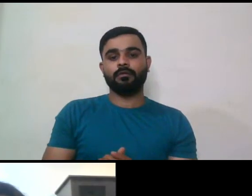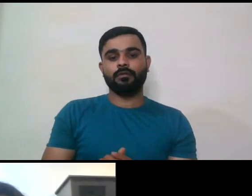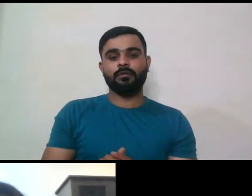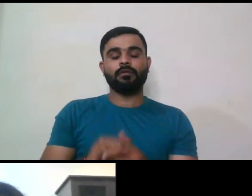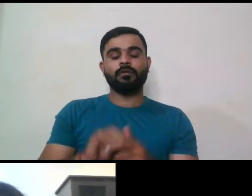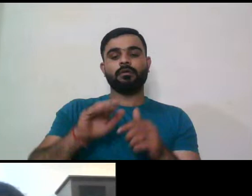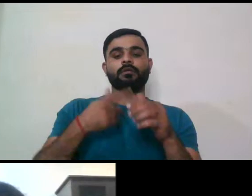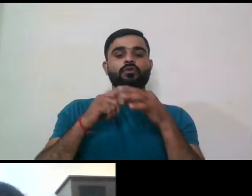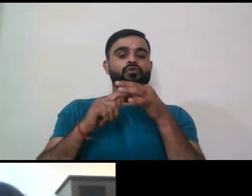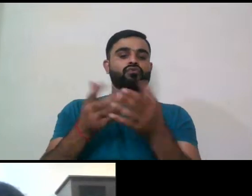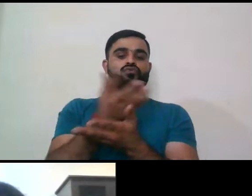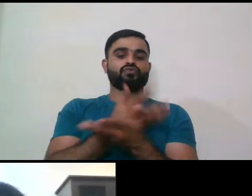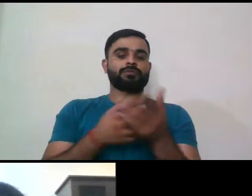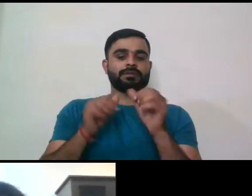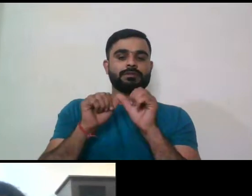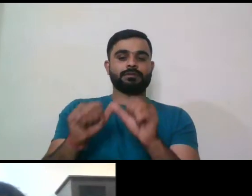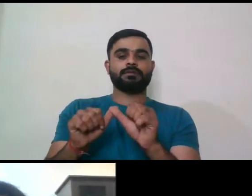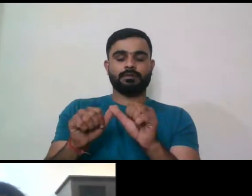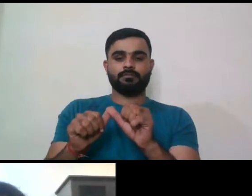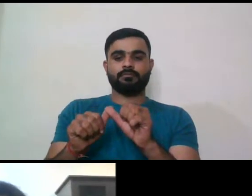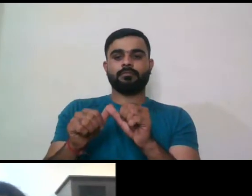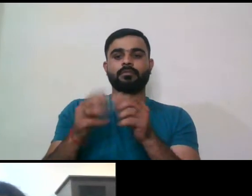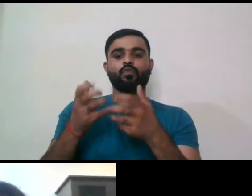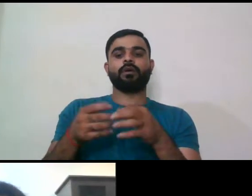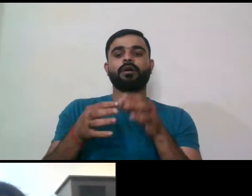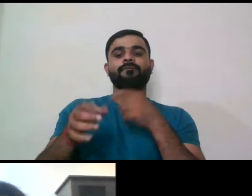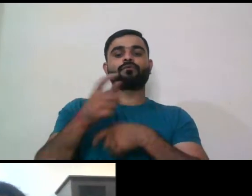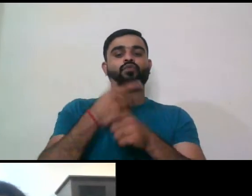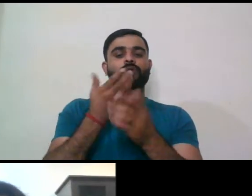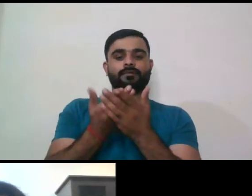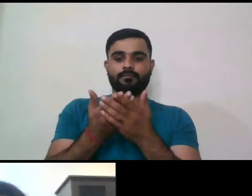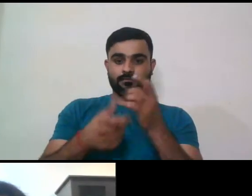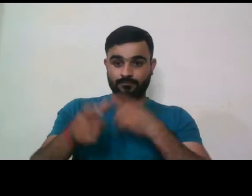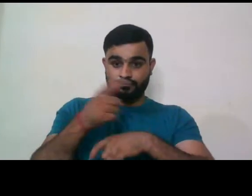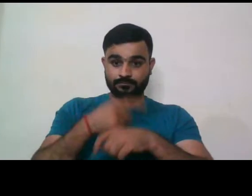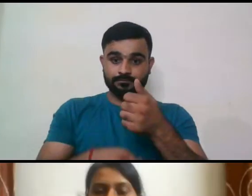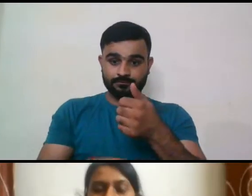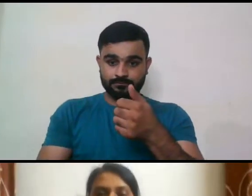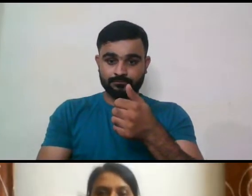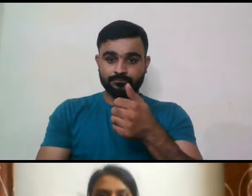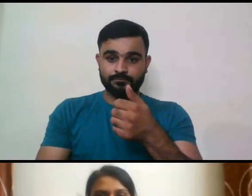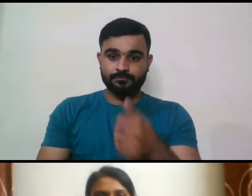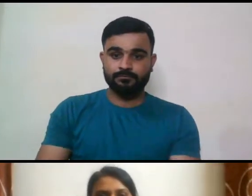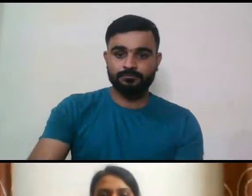other questions that we can ask that we just couldn't ask because we were hand coding every case.